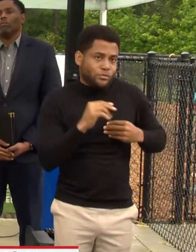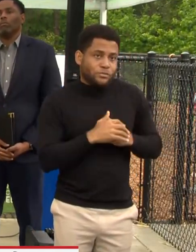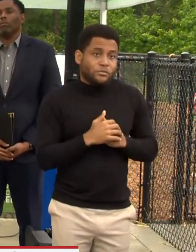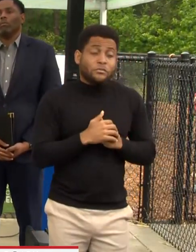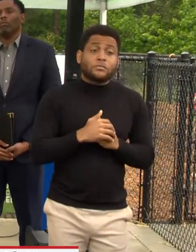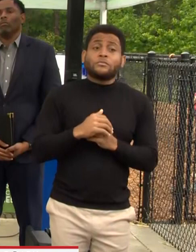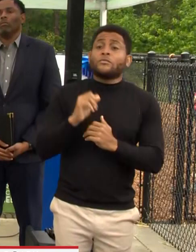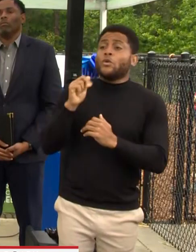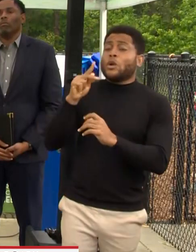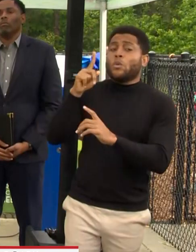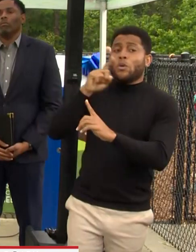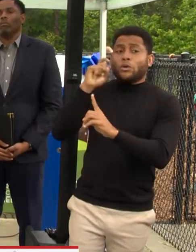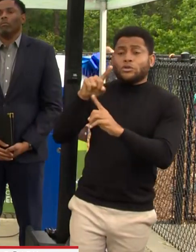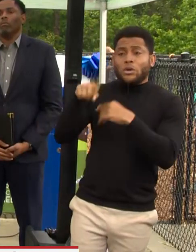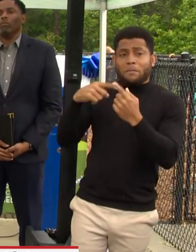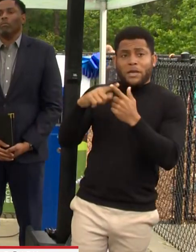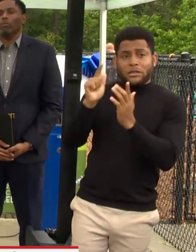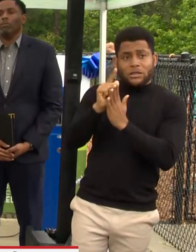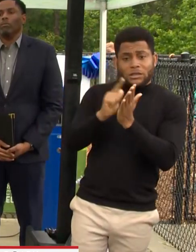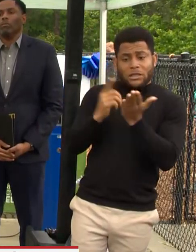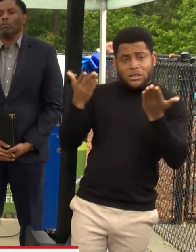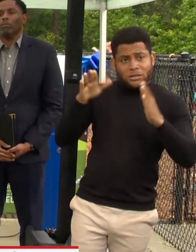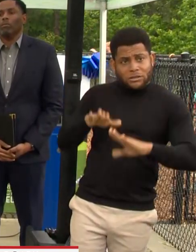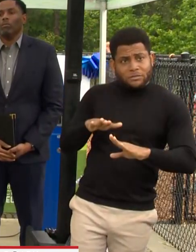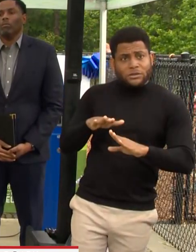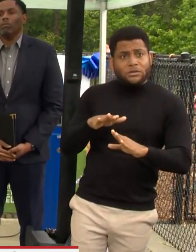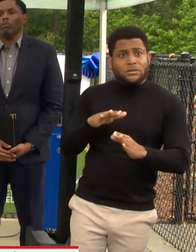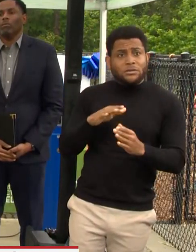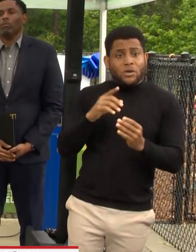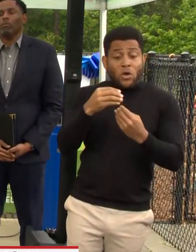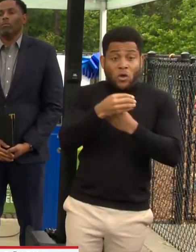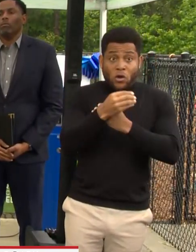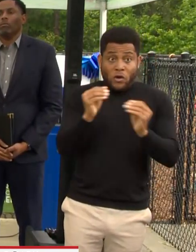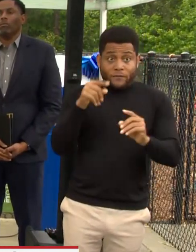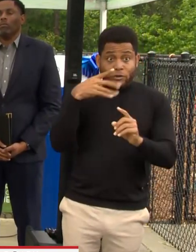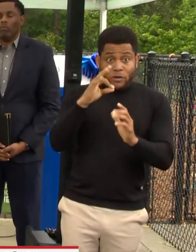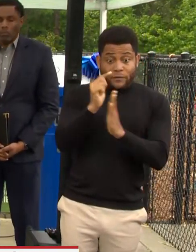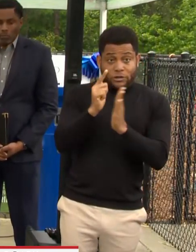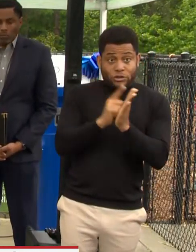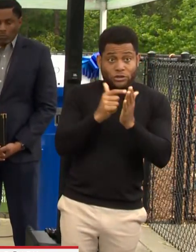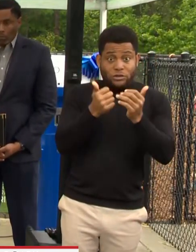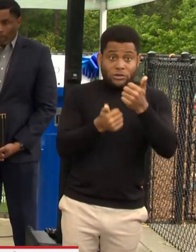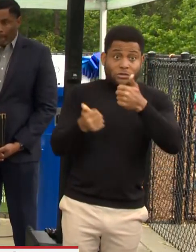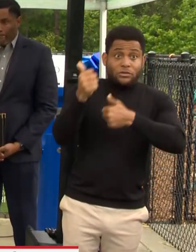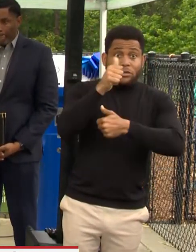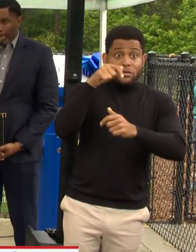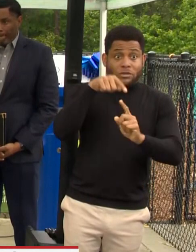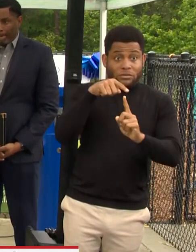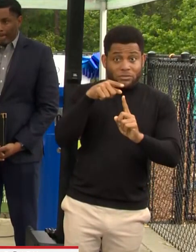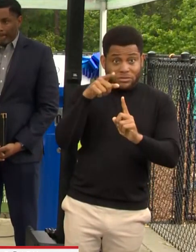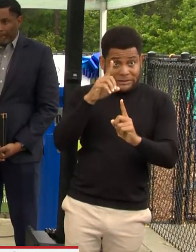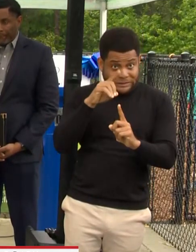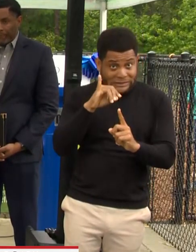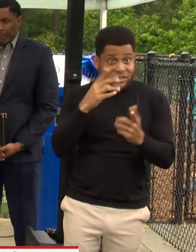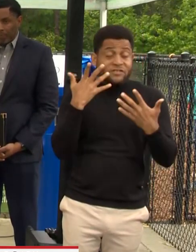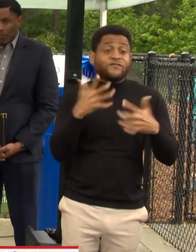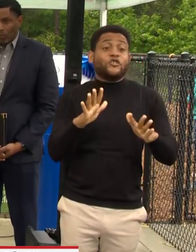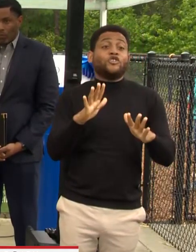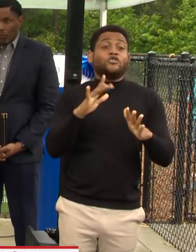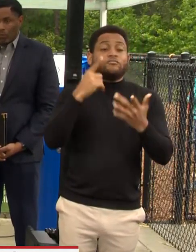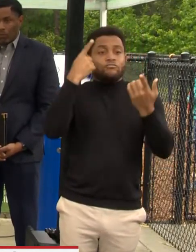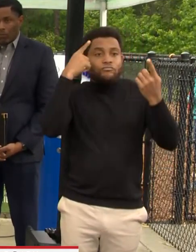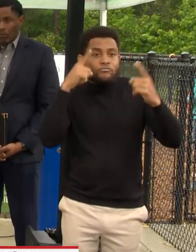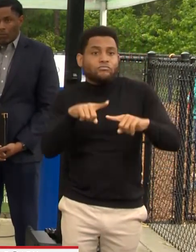the OAG approve the settlement, or was this negotiated exclusively with MOLC? It was negotiated